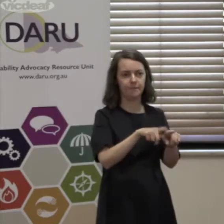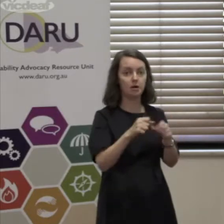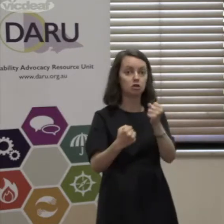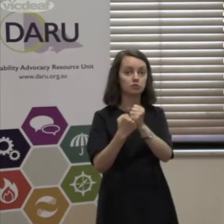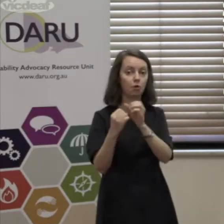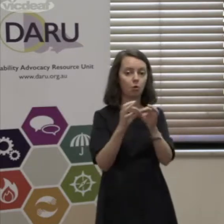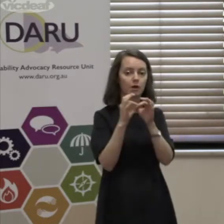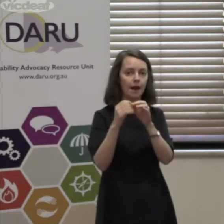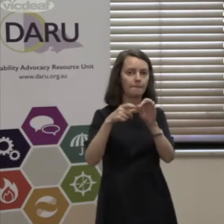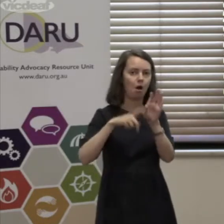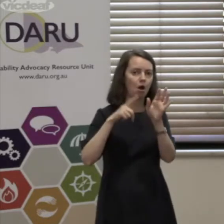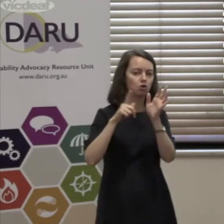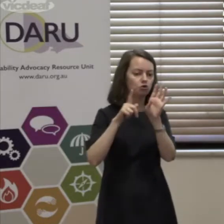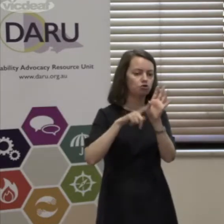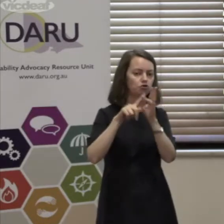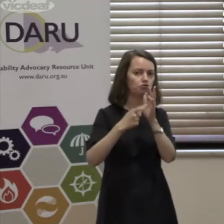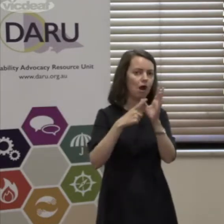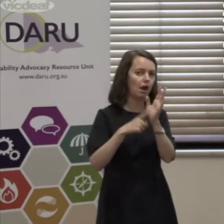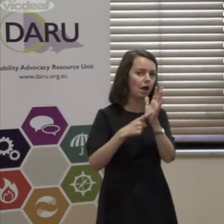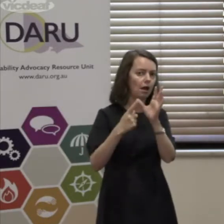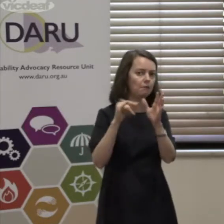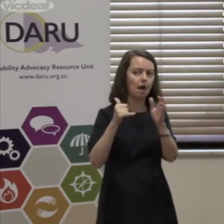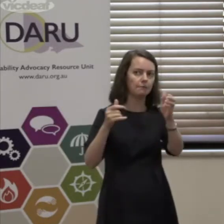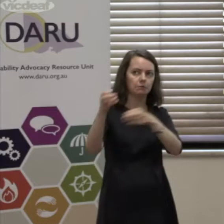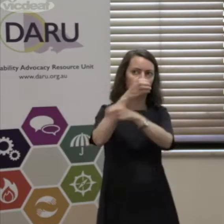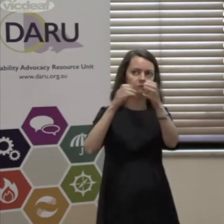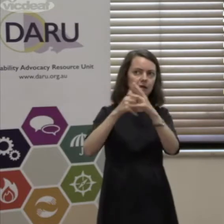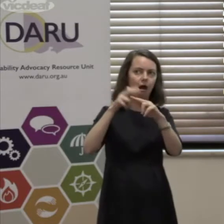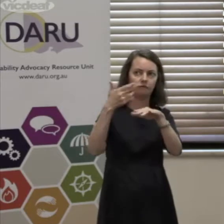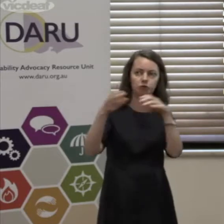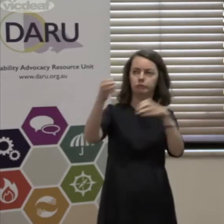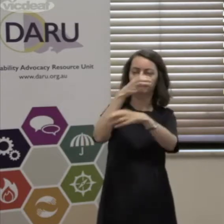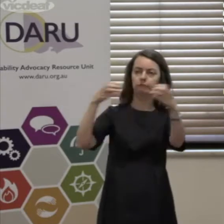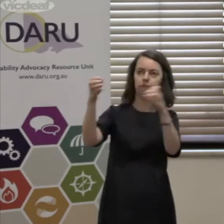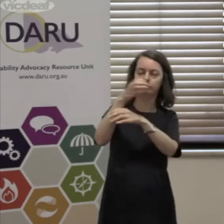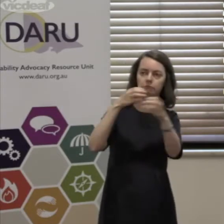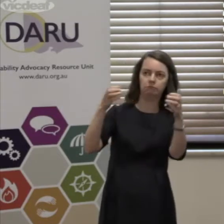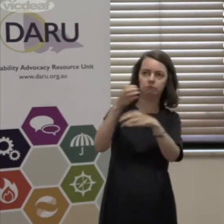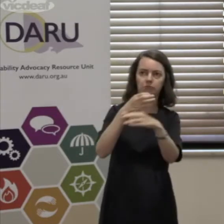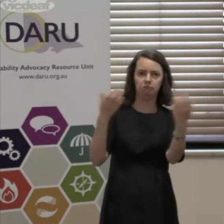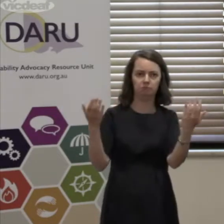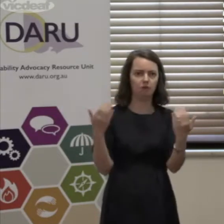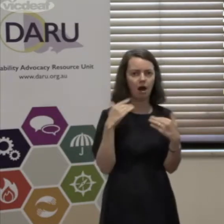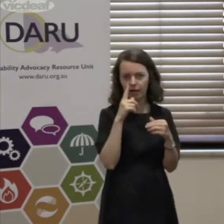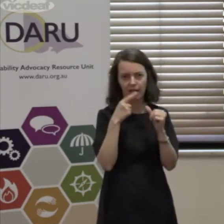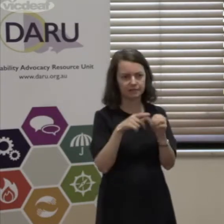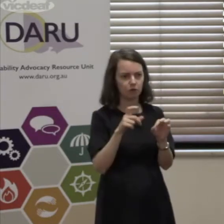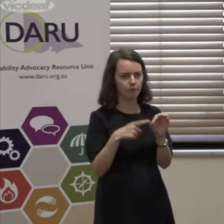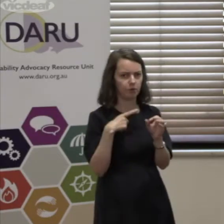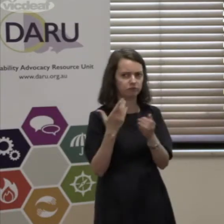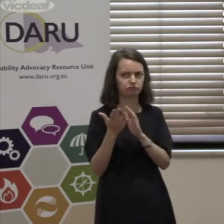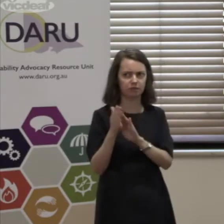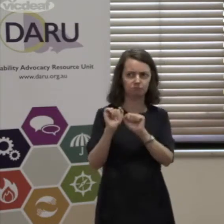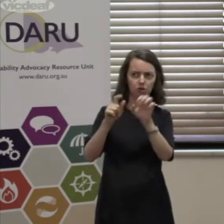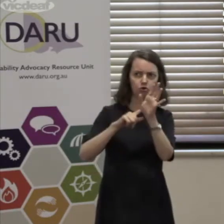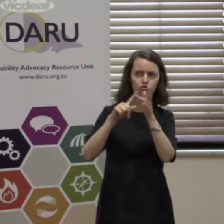coordination provided by Urella, then maybe it is. I think it's a hard question to answer because really it's about staff turnover as much as it is about